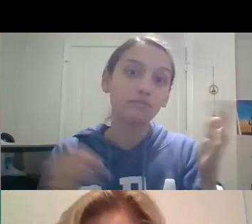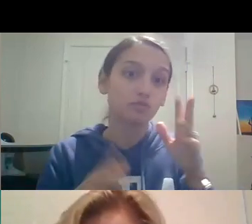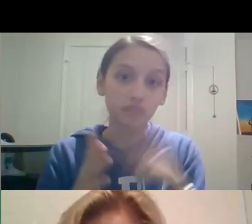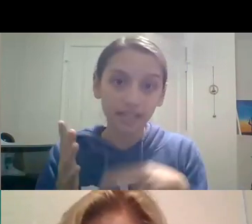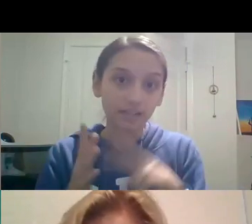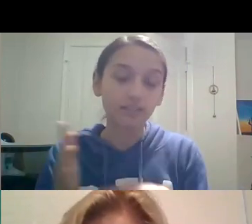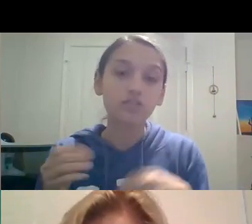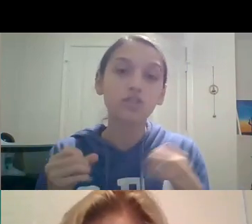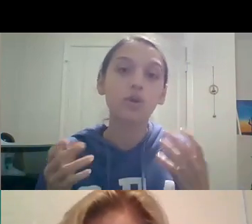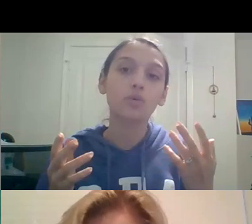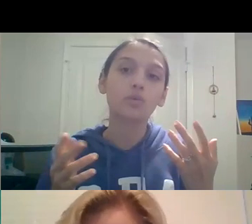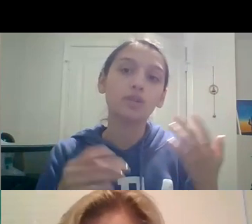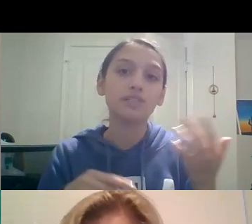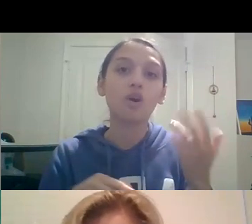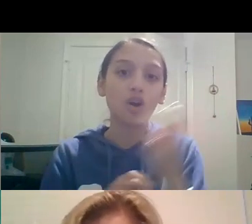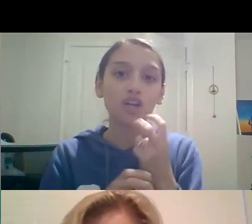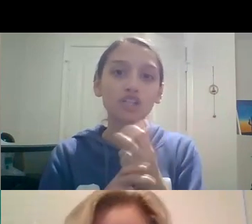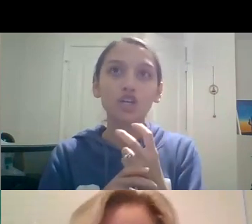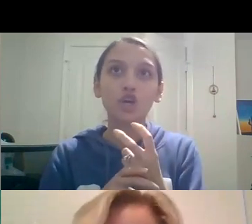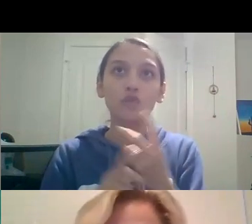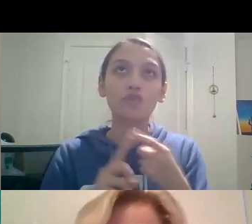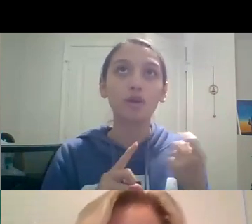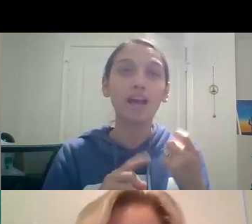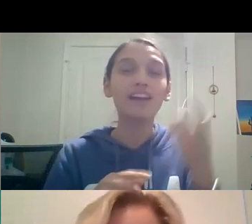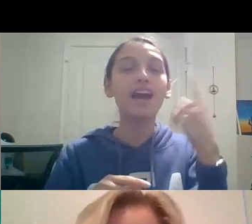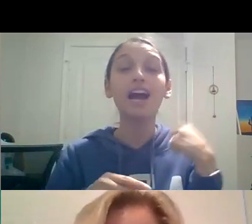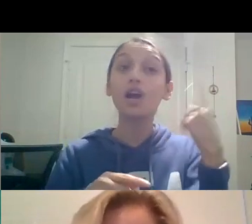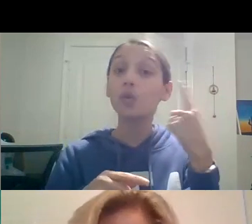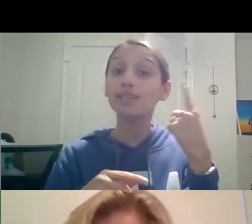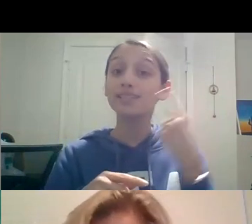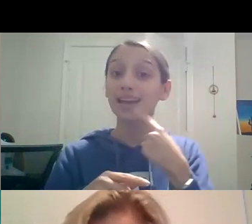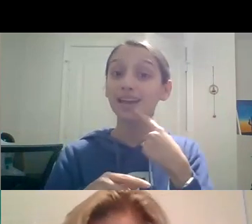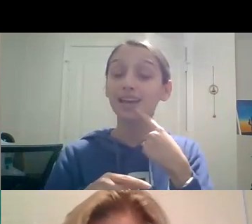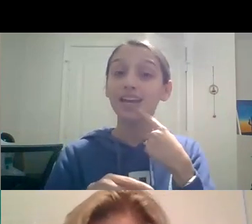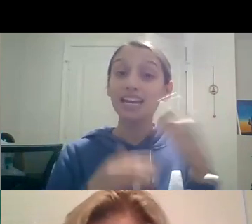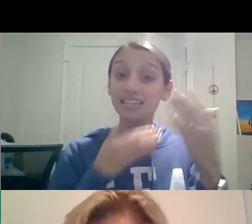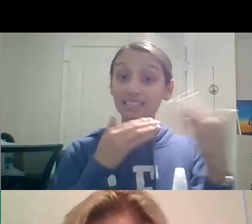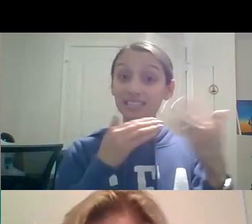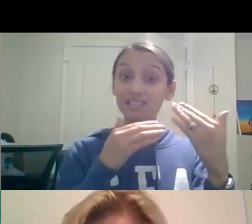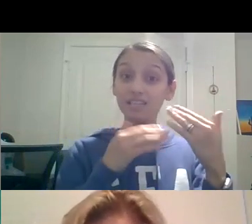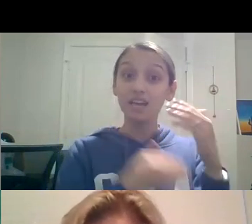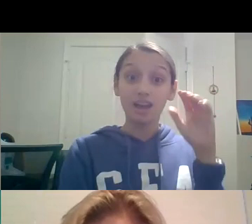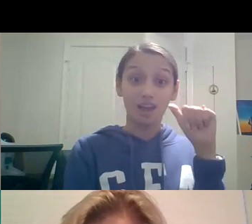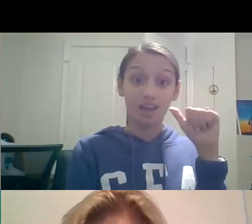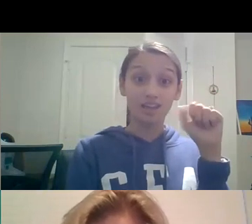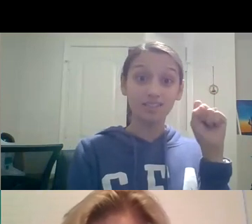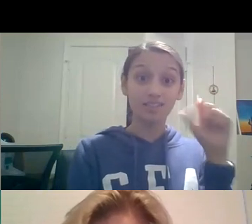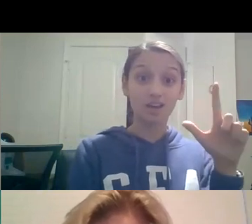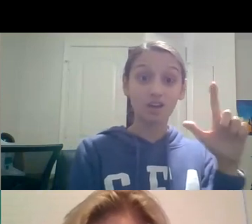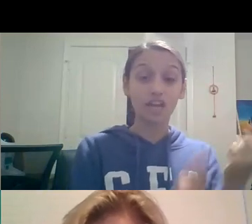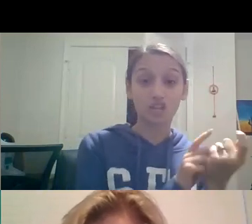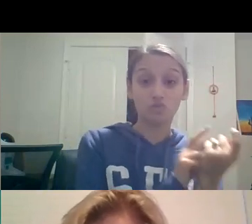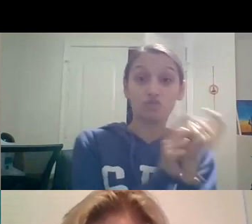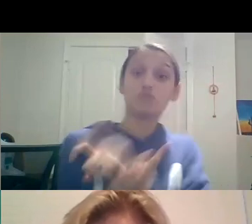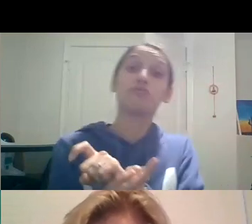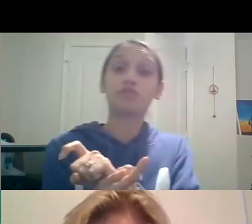grammar and reading. So it's hard to go from I always say it's easy